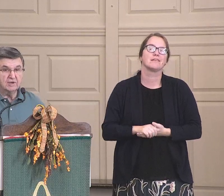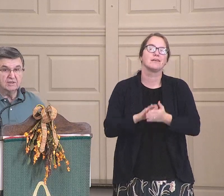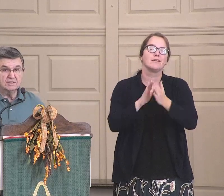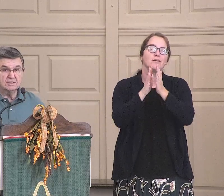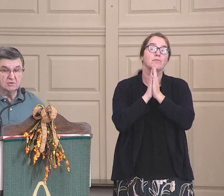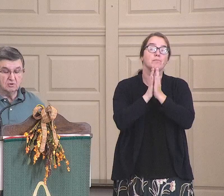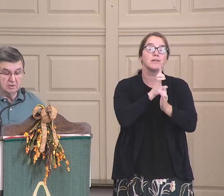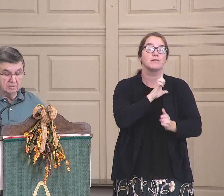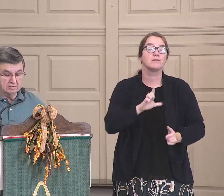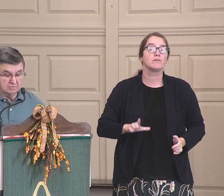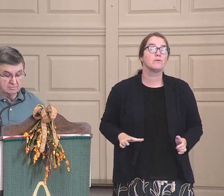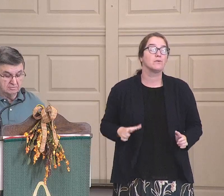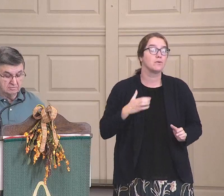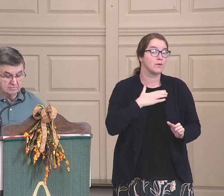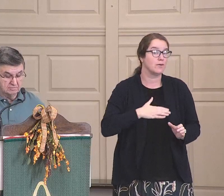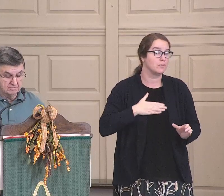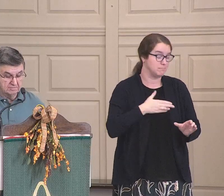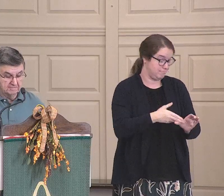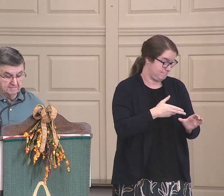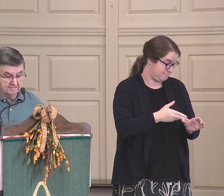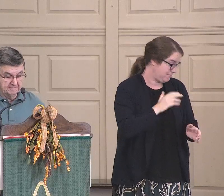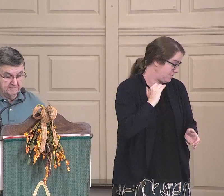We pray to the Lord.